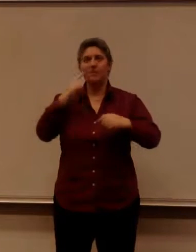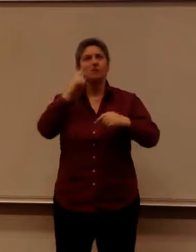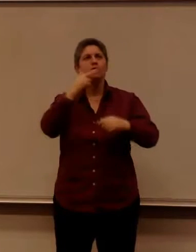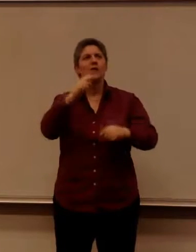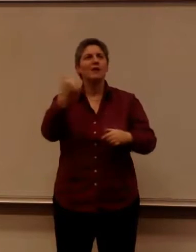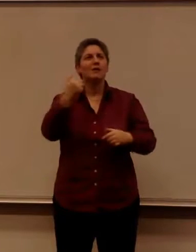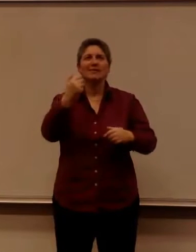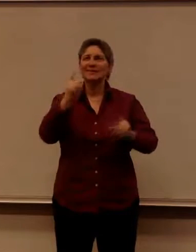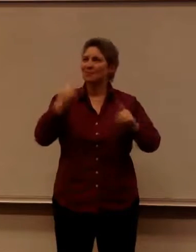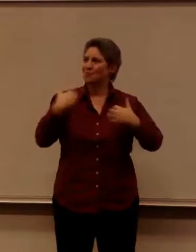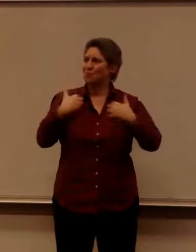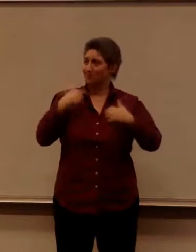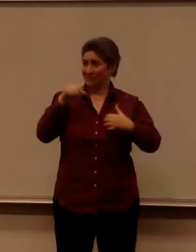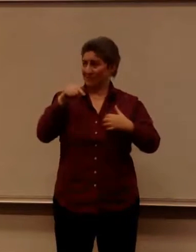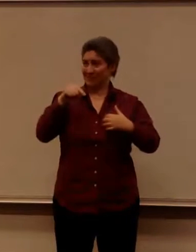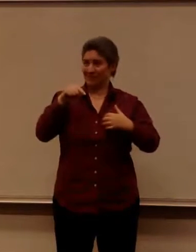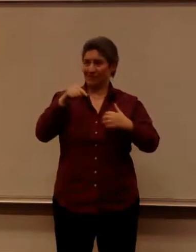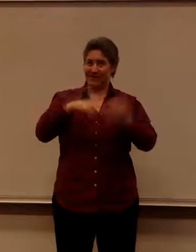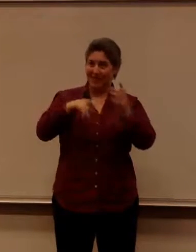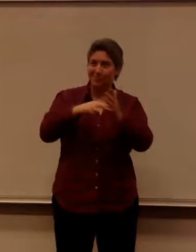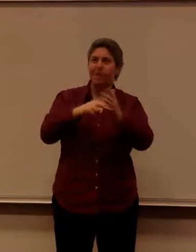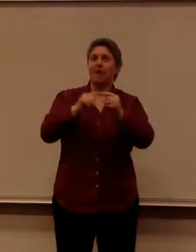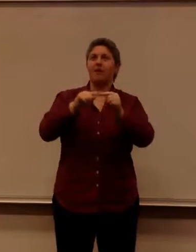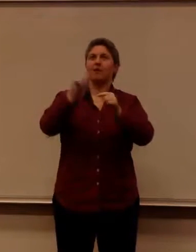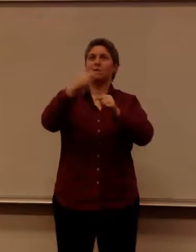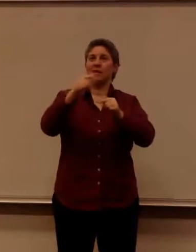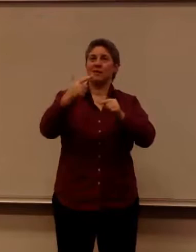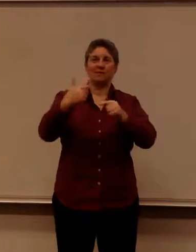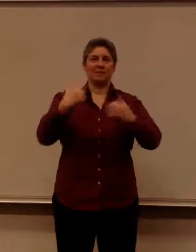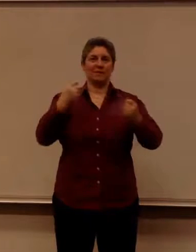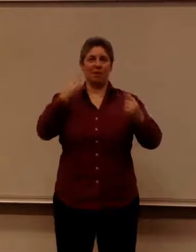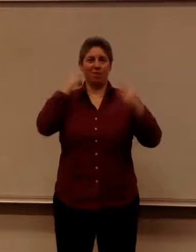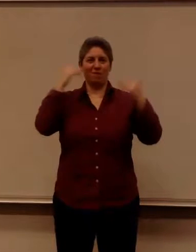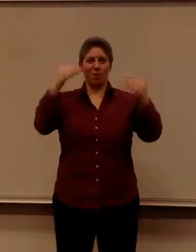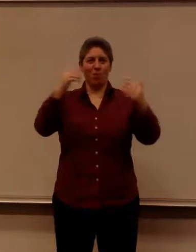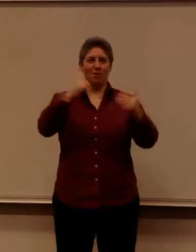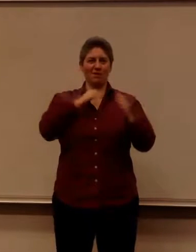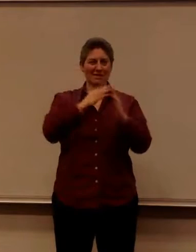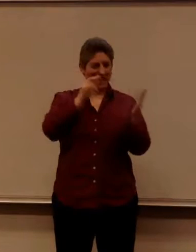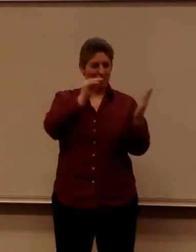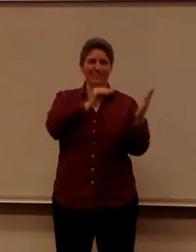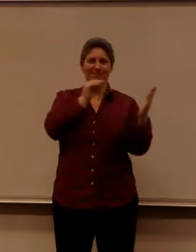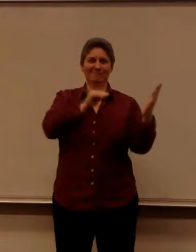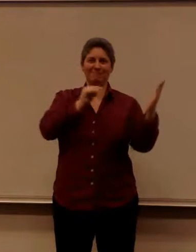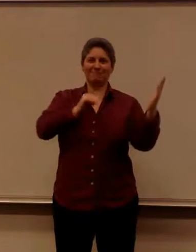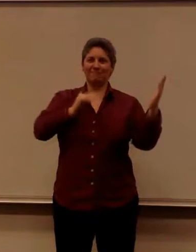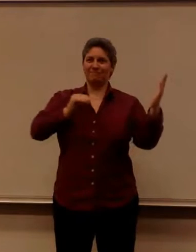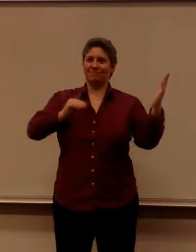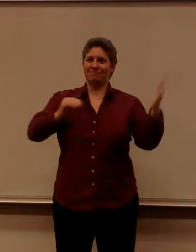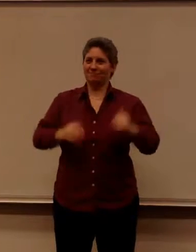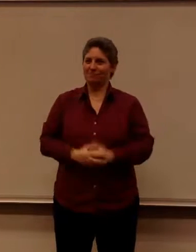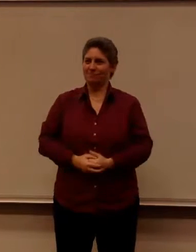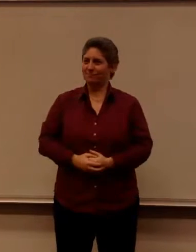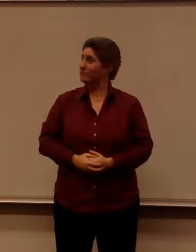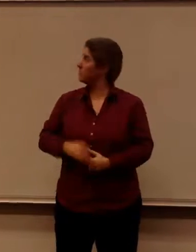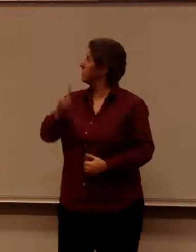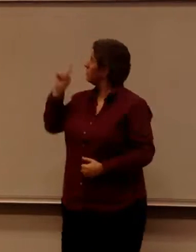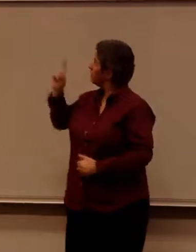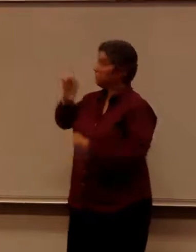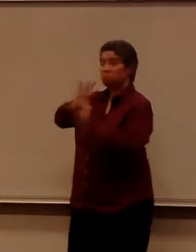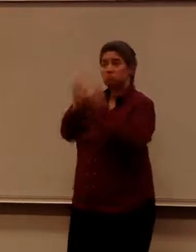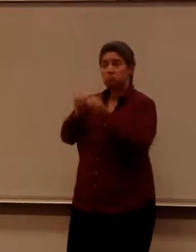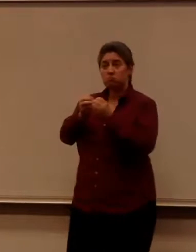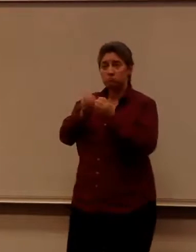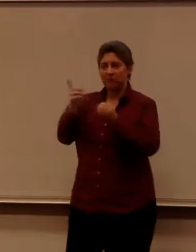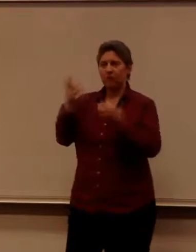we're going. It's a very exciting time. You know, you're looking forward to 2016 with the national plans, and 2017, that's the date